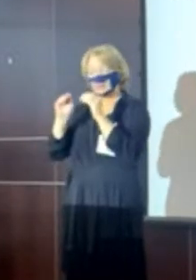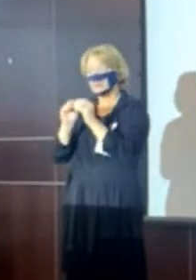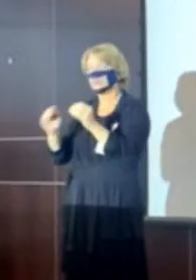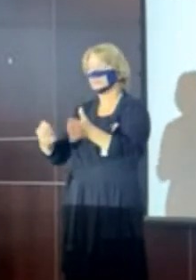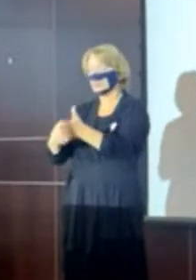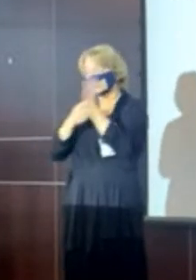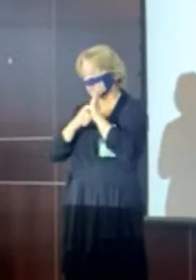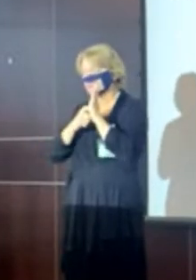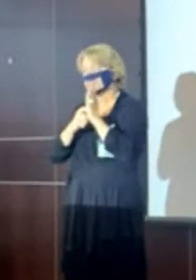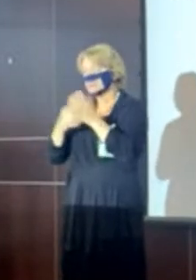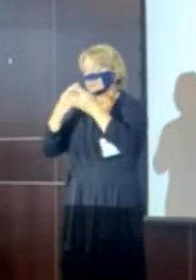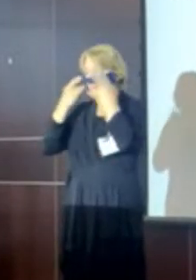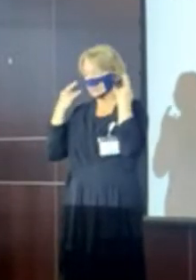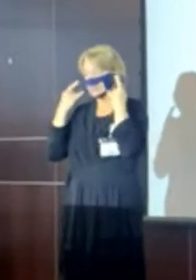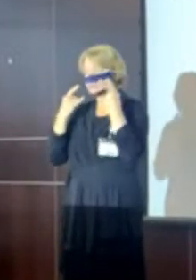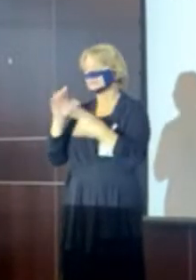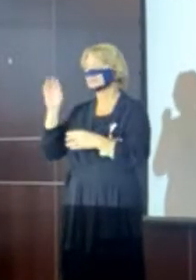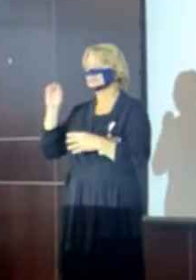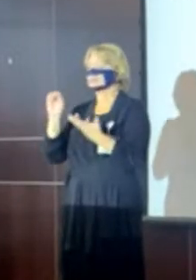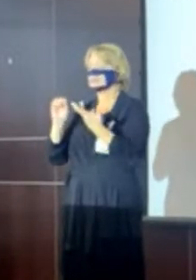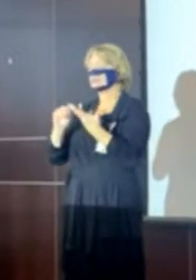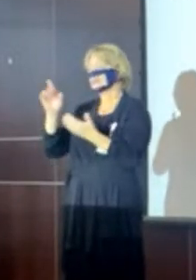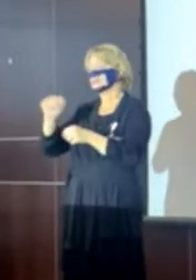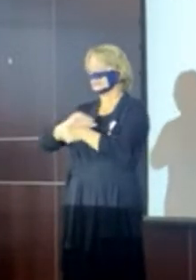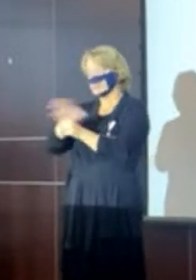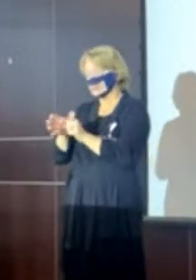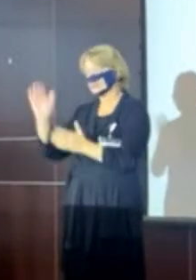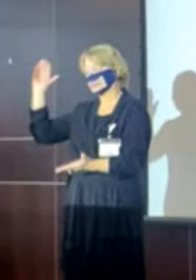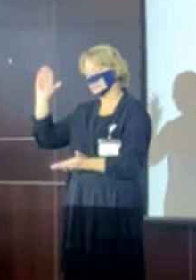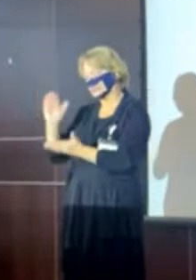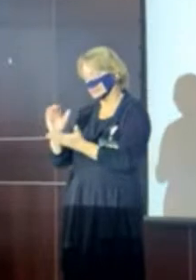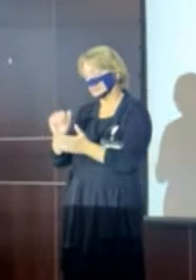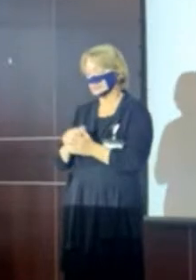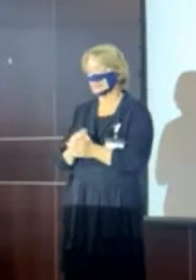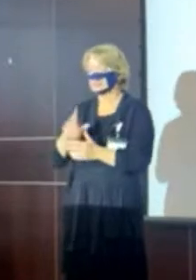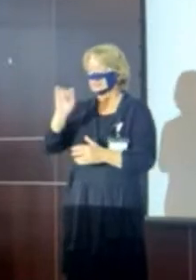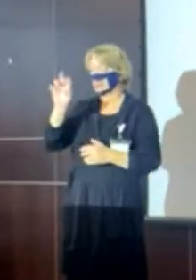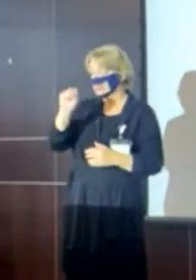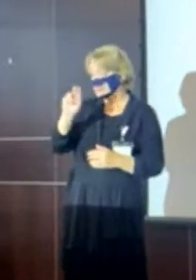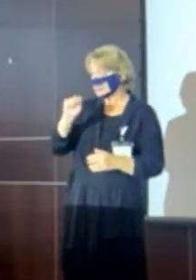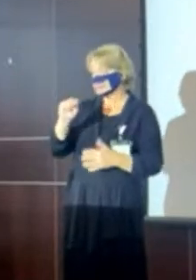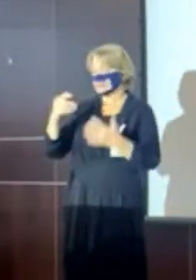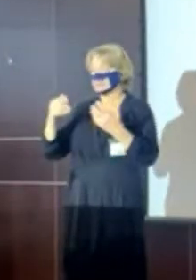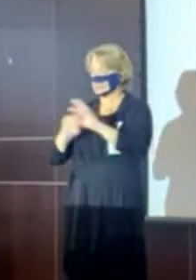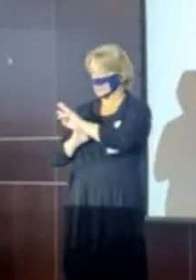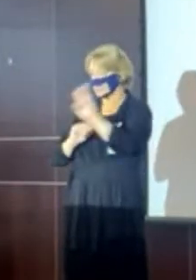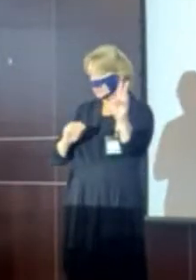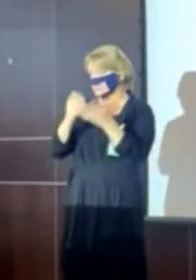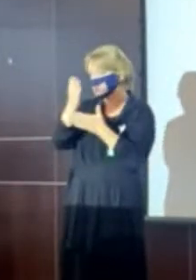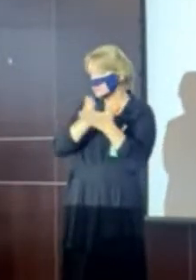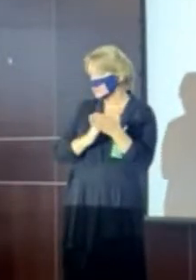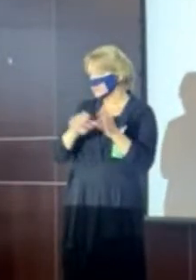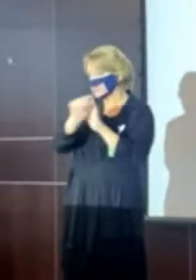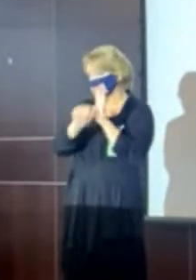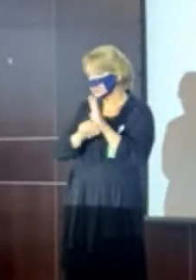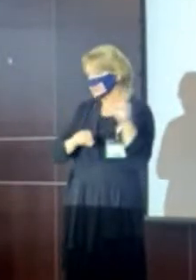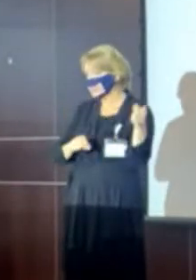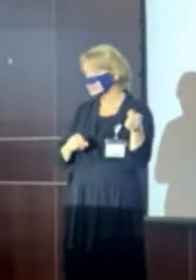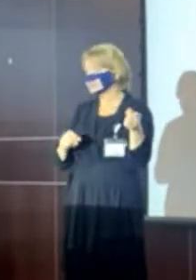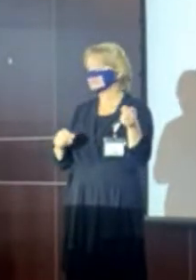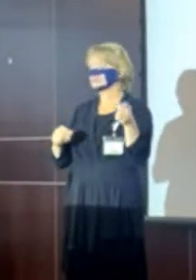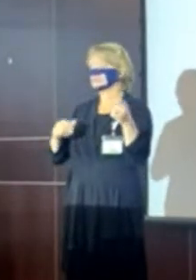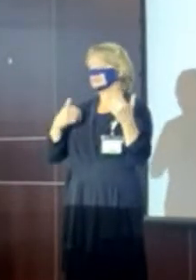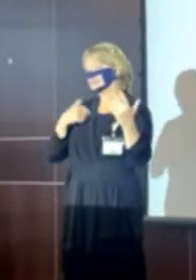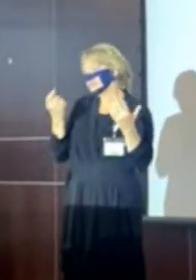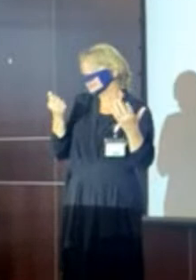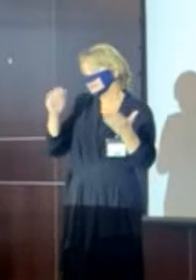Virginia, so more of a decline there. Across Tennessee, I think we have seen some decline on the western part of the state. And typically